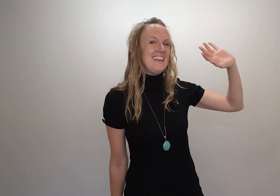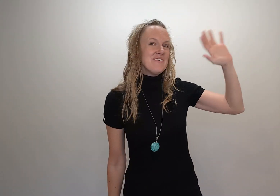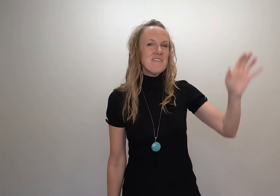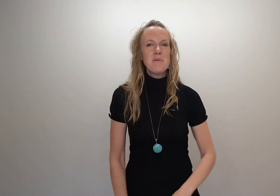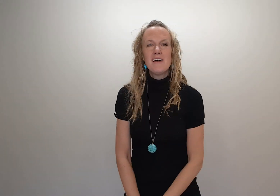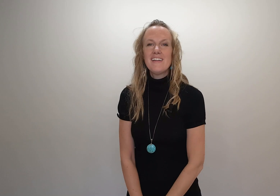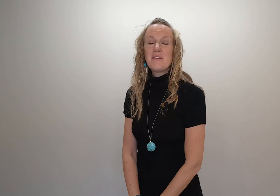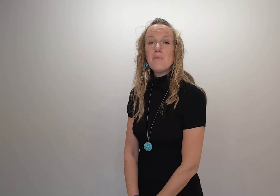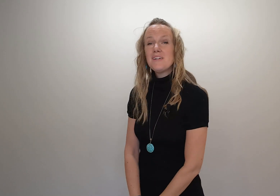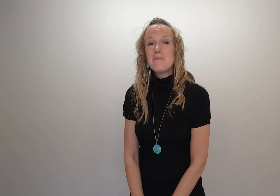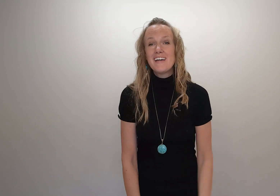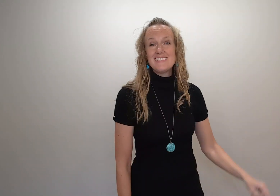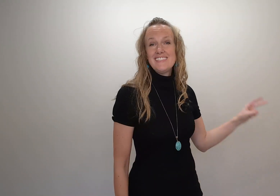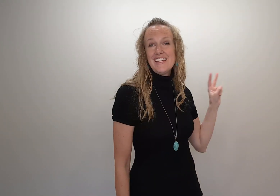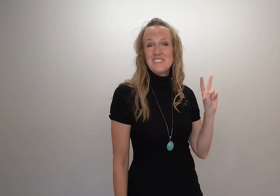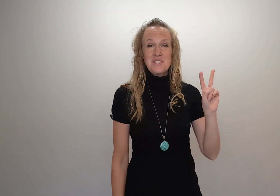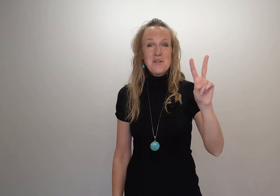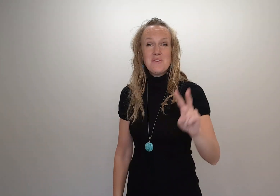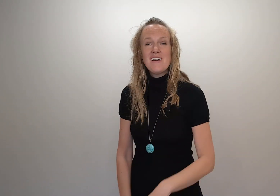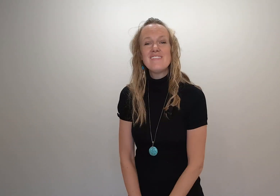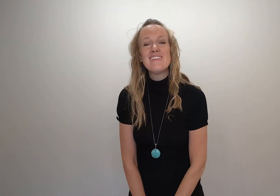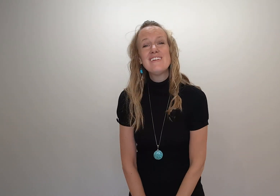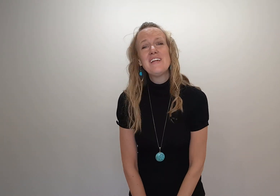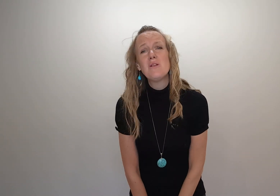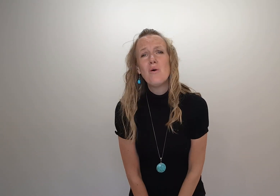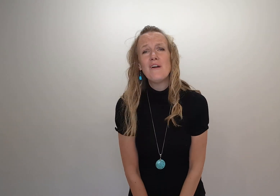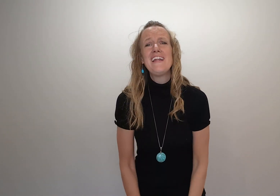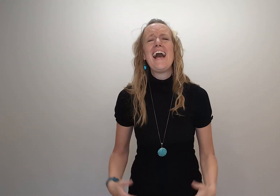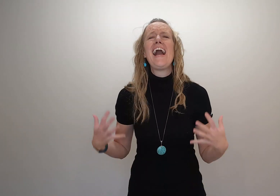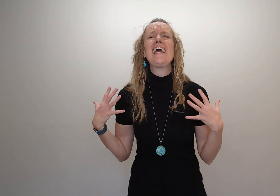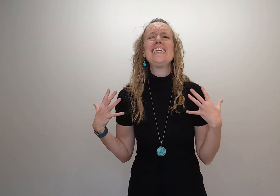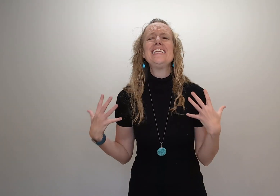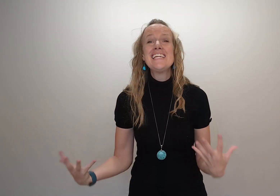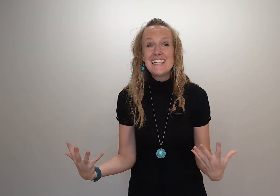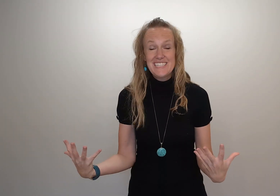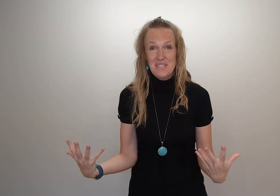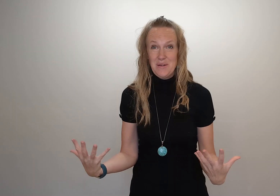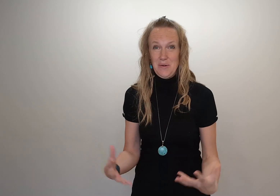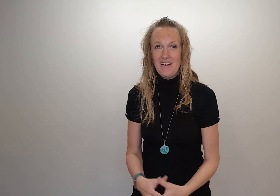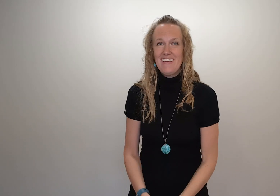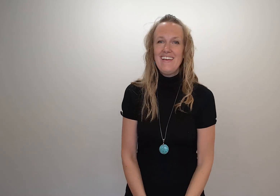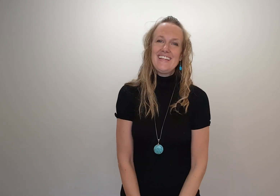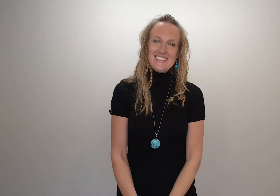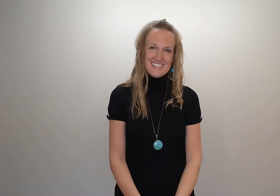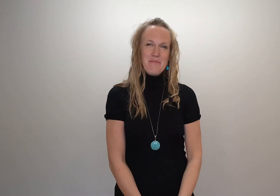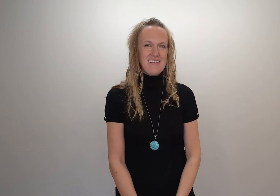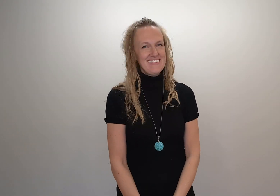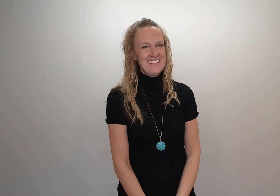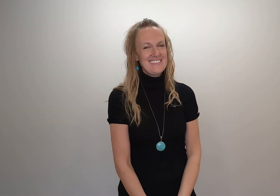Hello, everyone, and welcome back to day 2 of learning Lord, I Need You. Yesterday, we learned